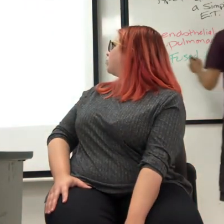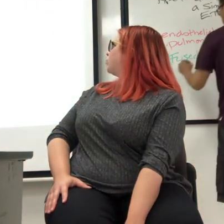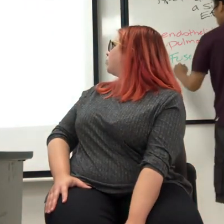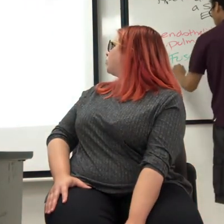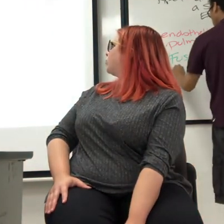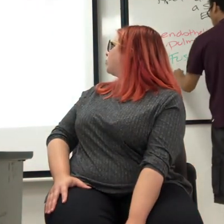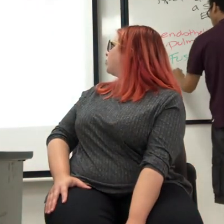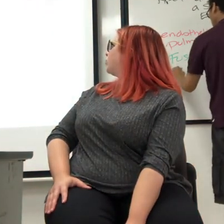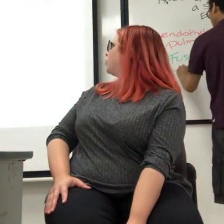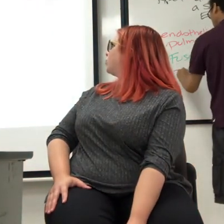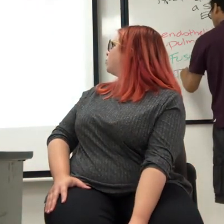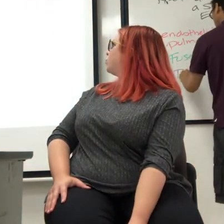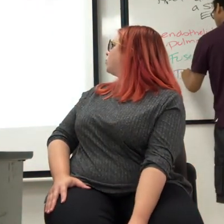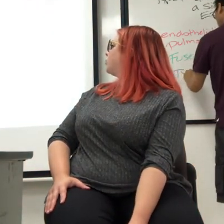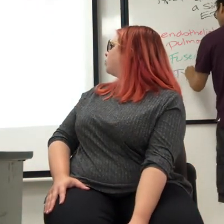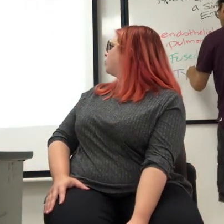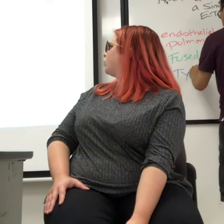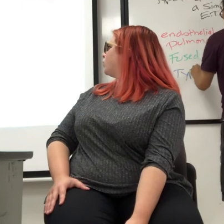So,